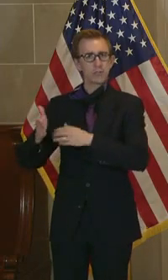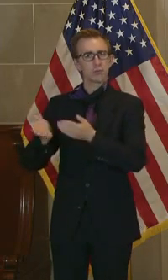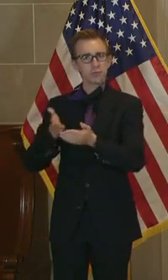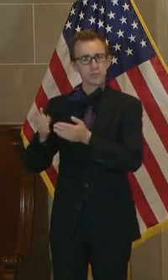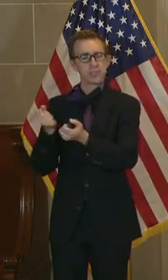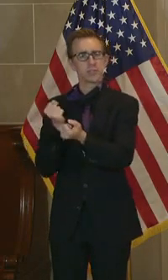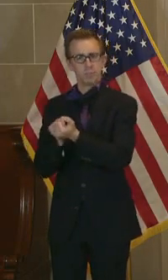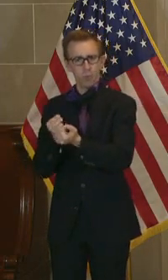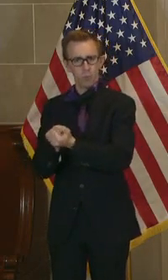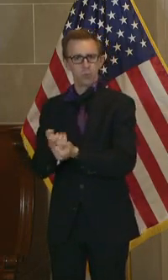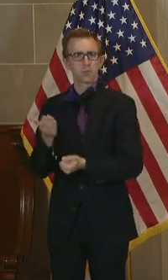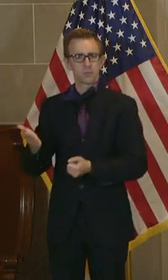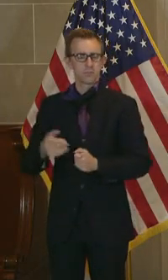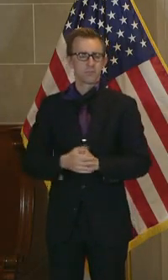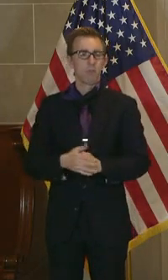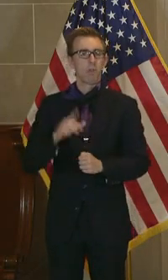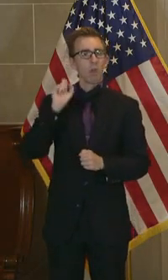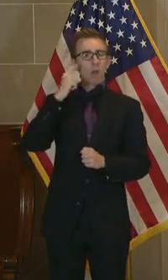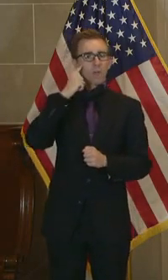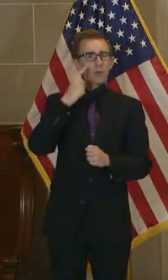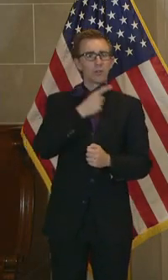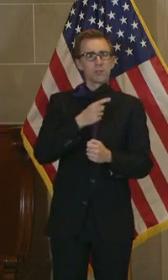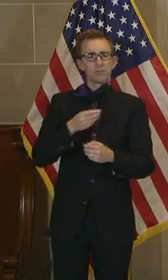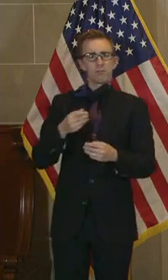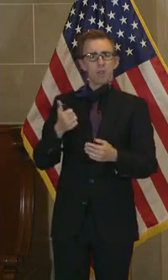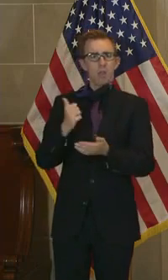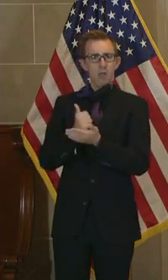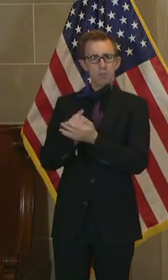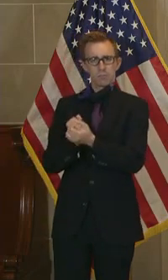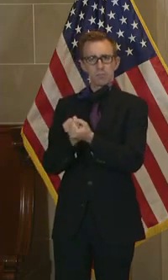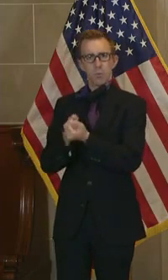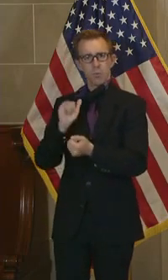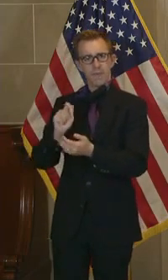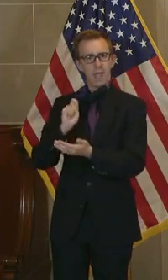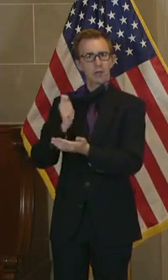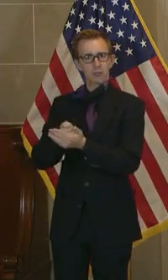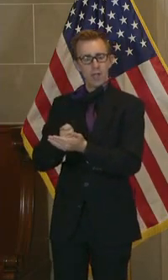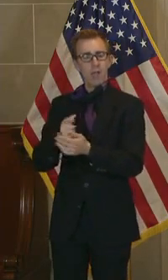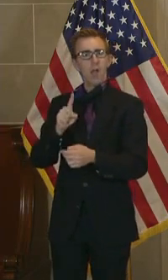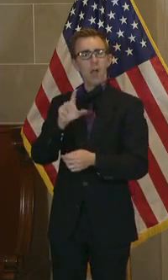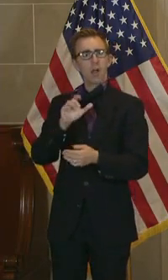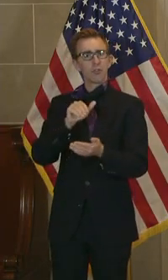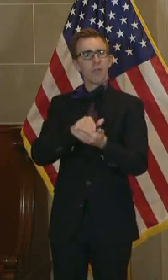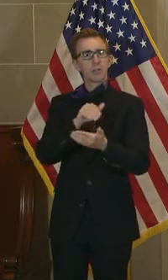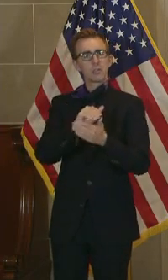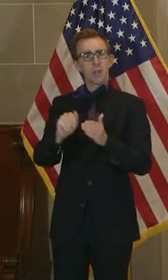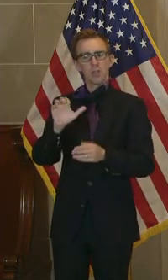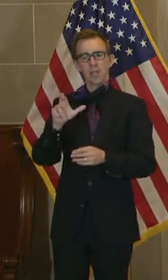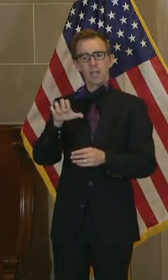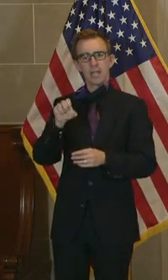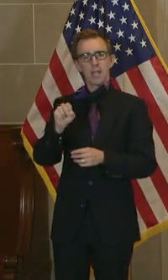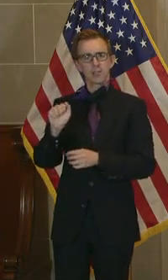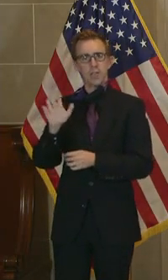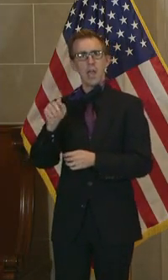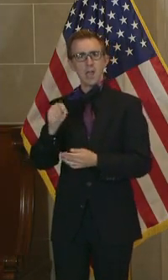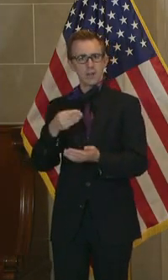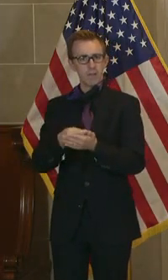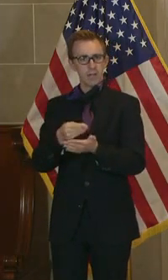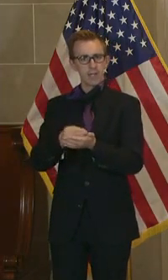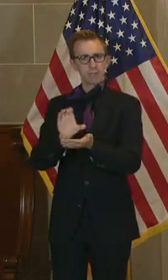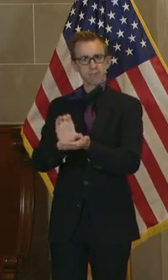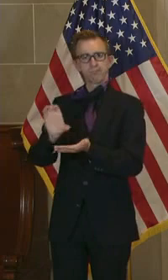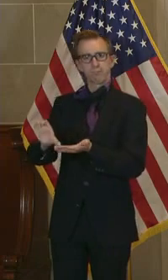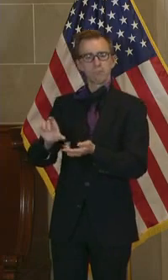Governor Parson has supplemented the FEMA grant with an additional $100,000 of CARES Act funding, specifically